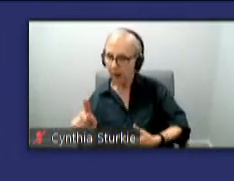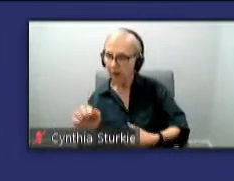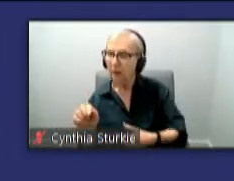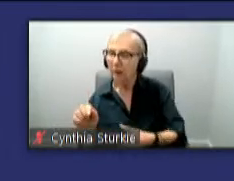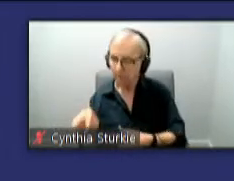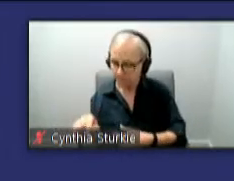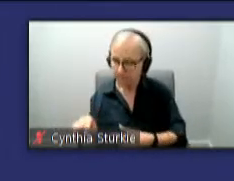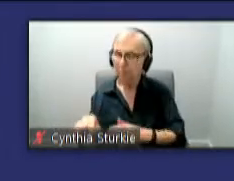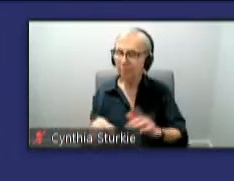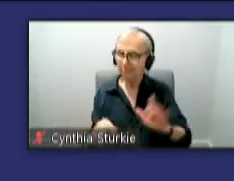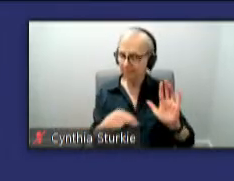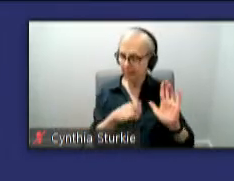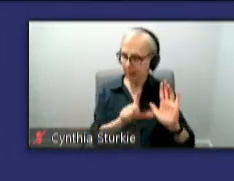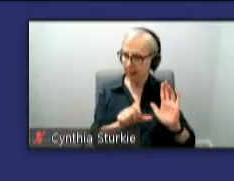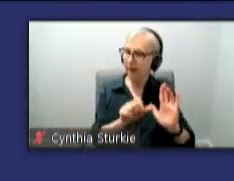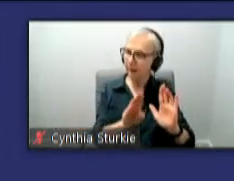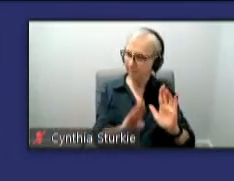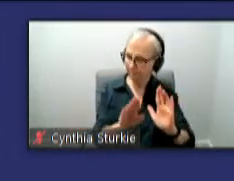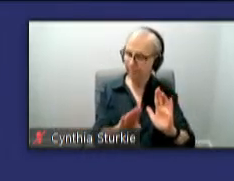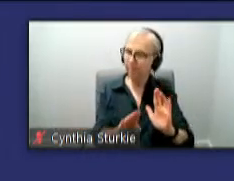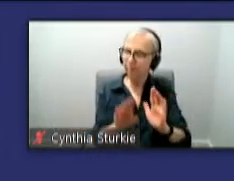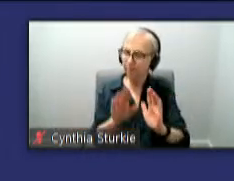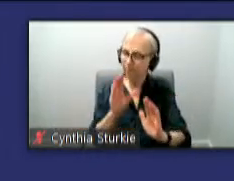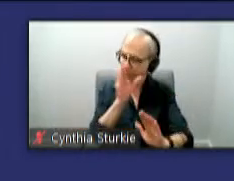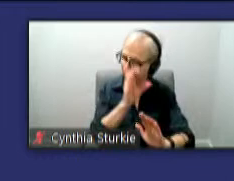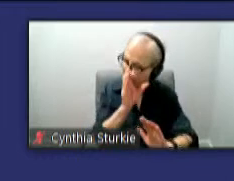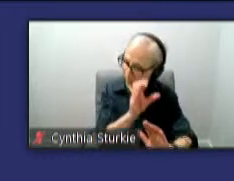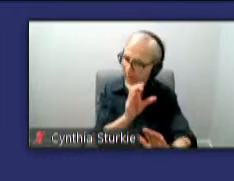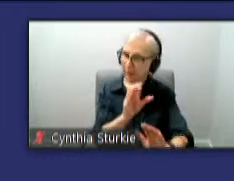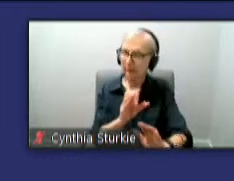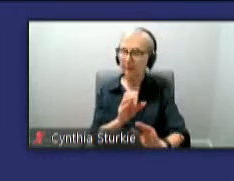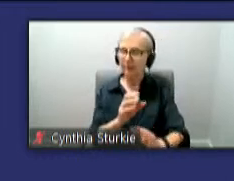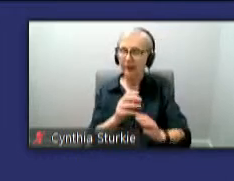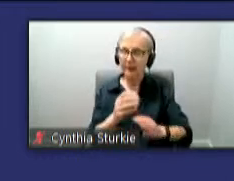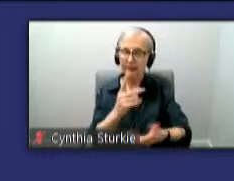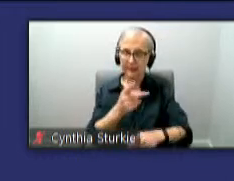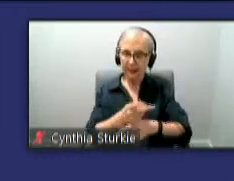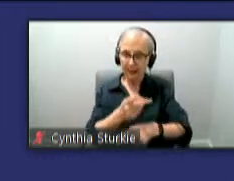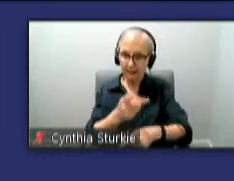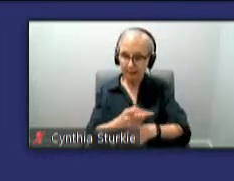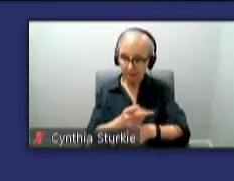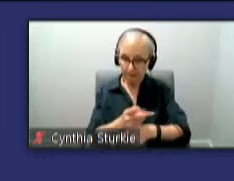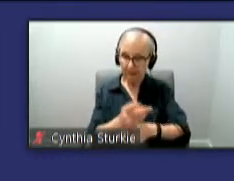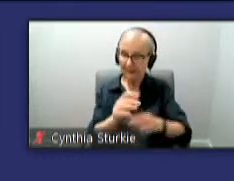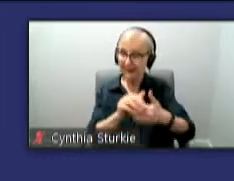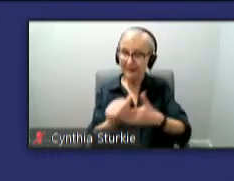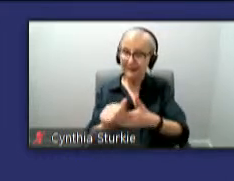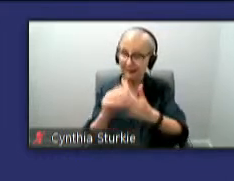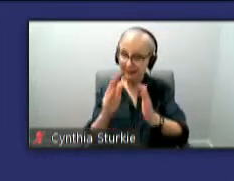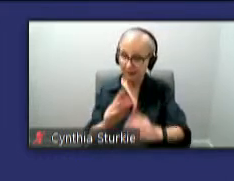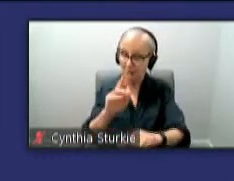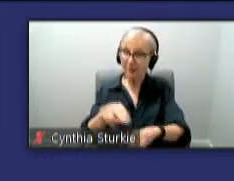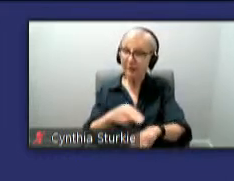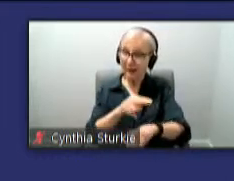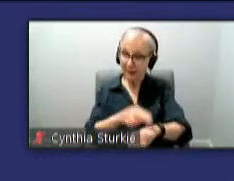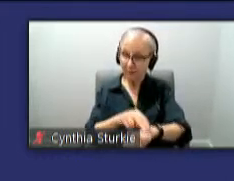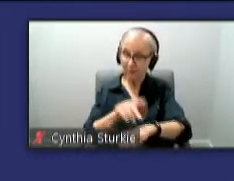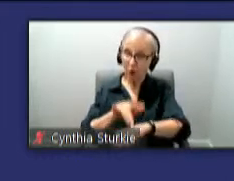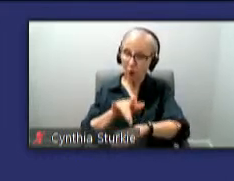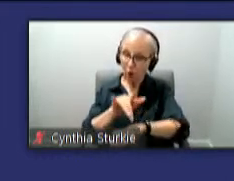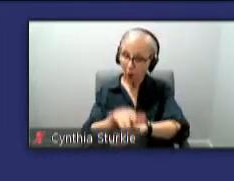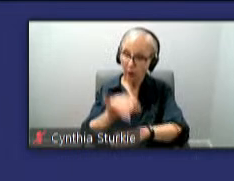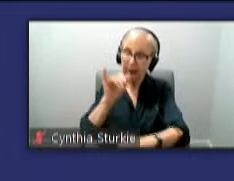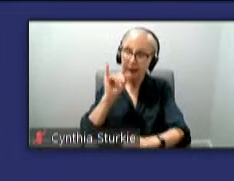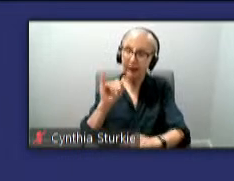As Dr. France mentioned, the efforts at our state laboratory have kept us at the forefront of the nation for early identification of variants